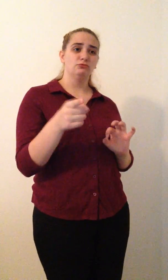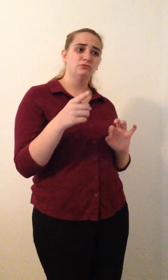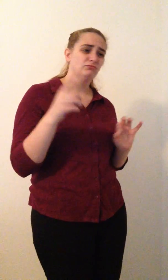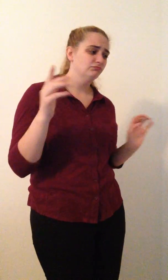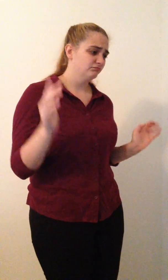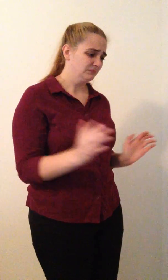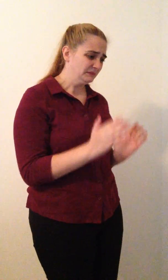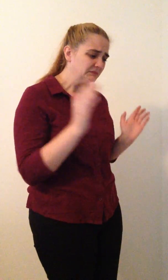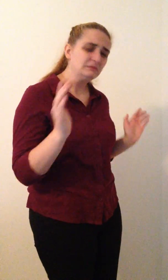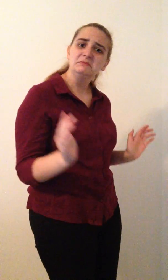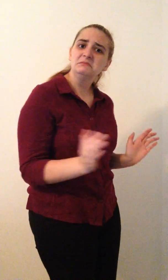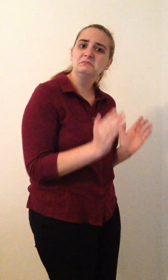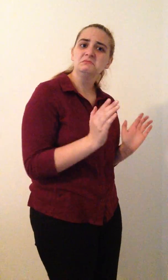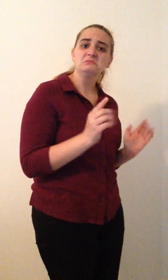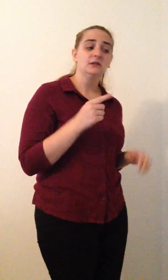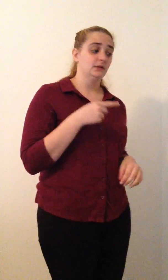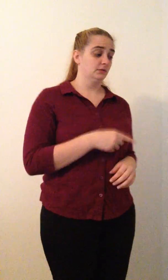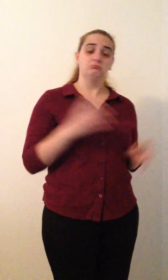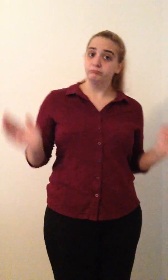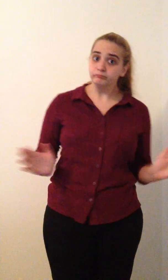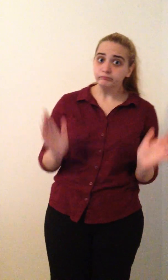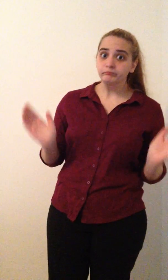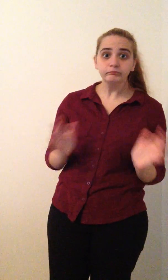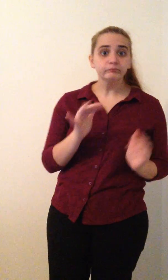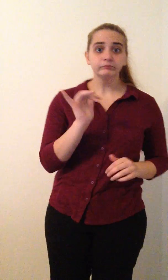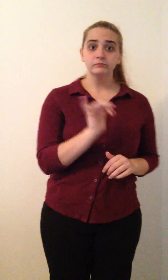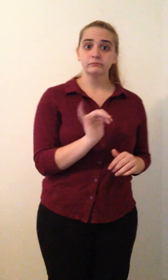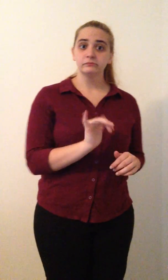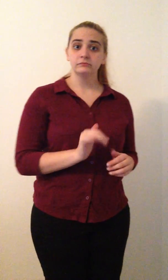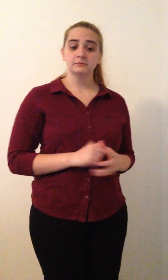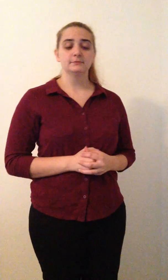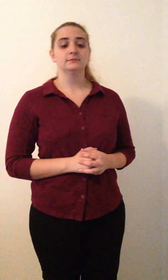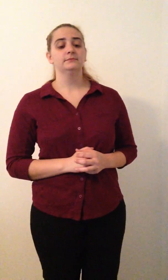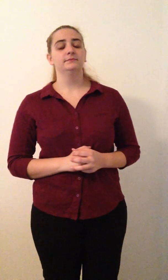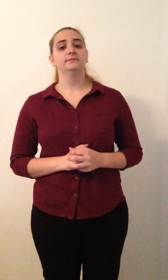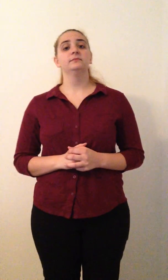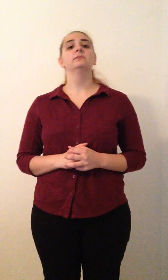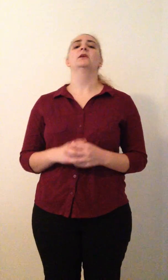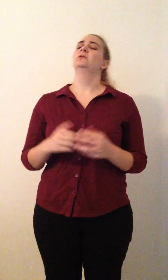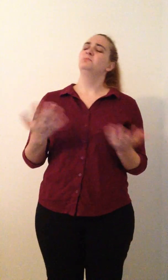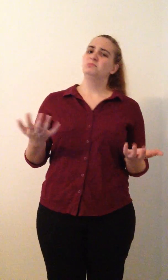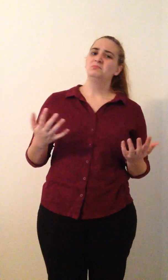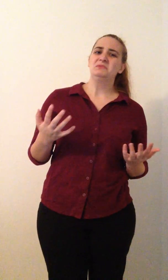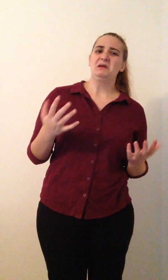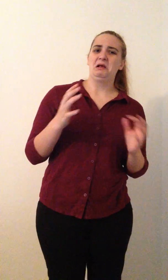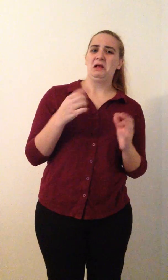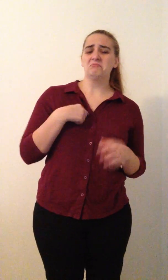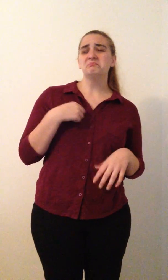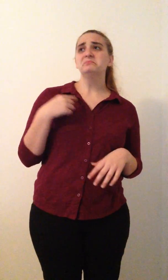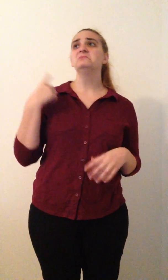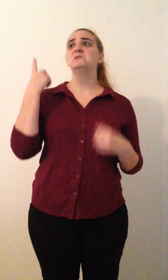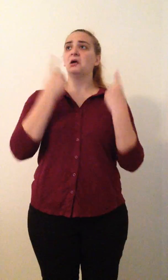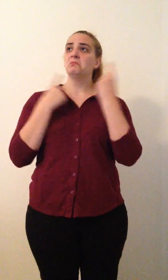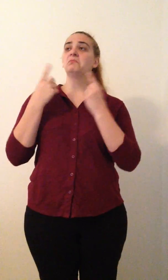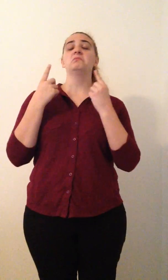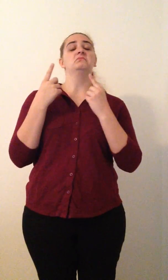But I really wanted to share this information with you guys so you can start to think about what